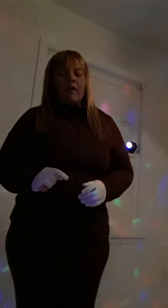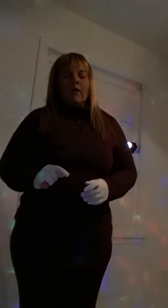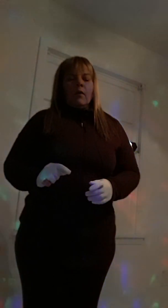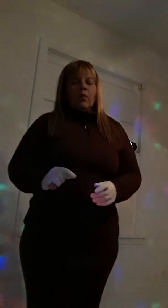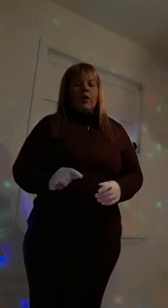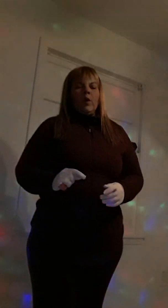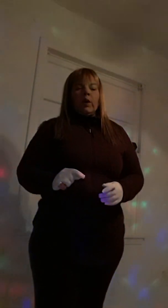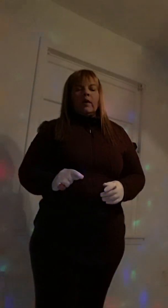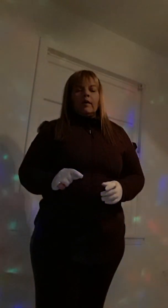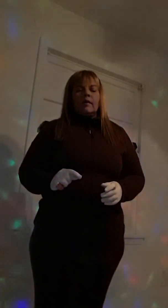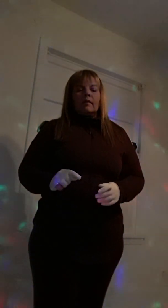we were